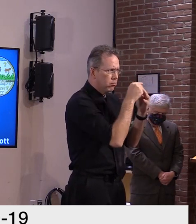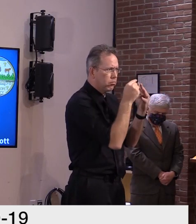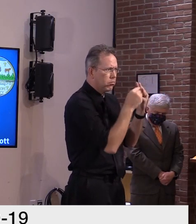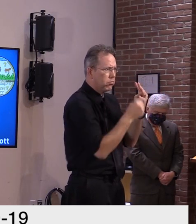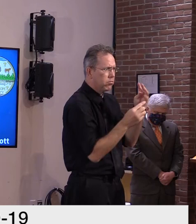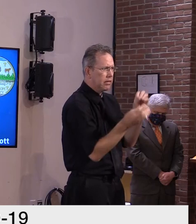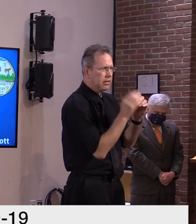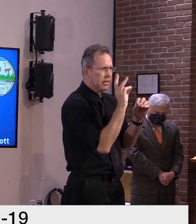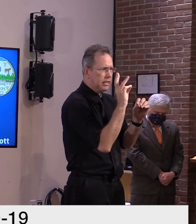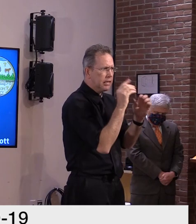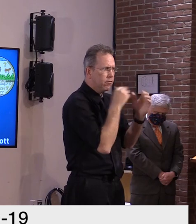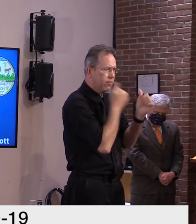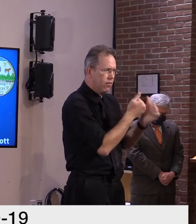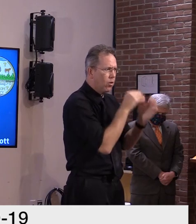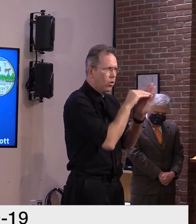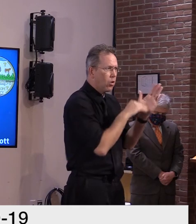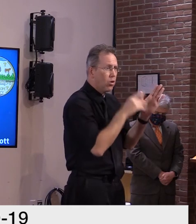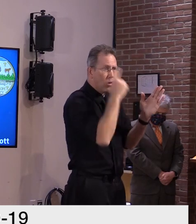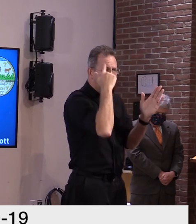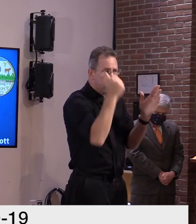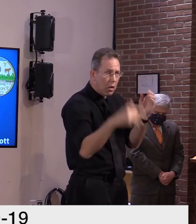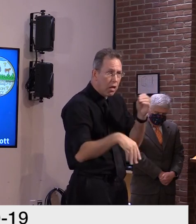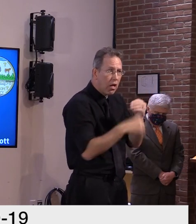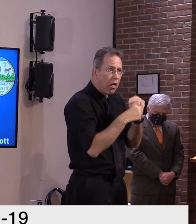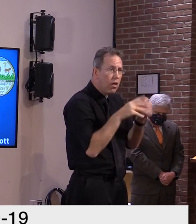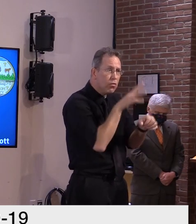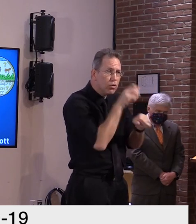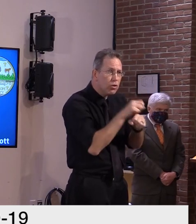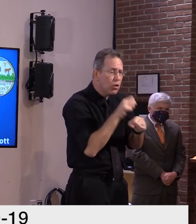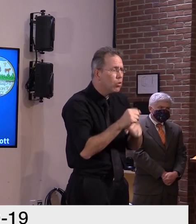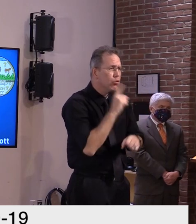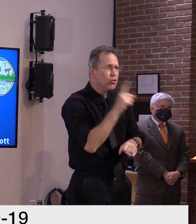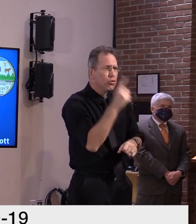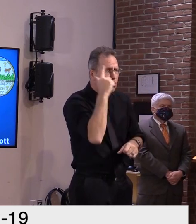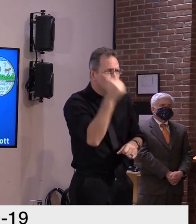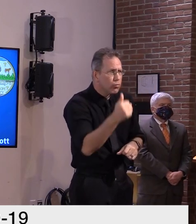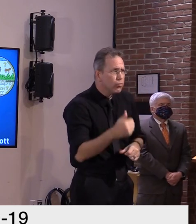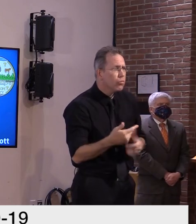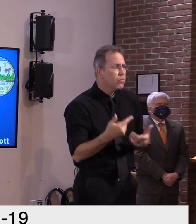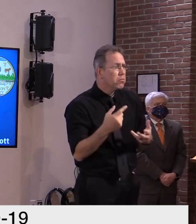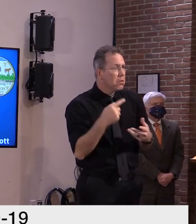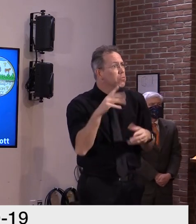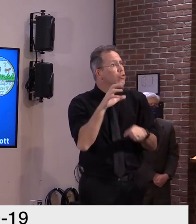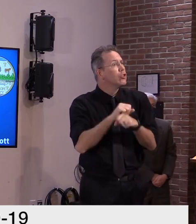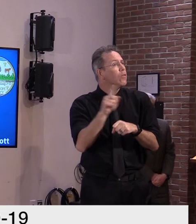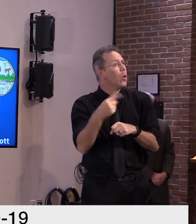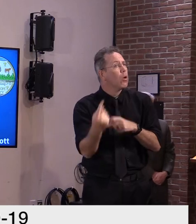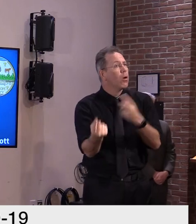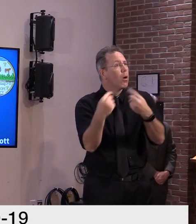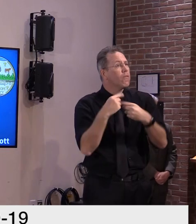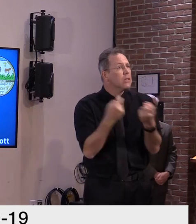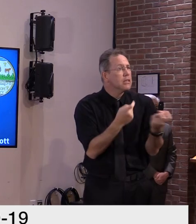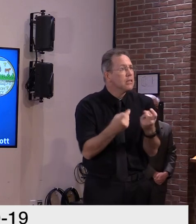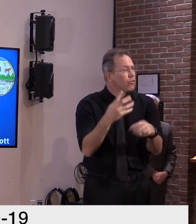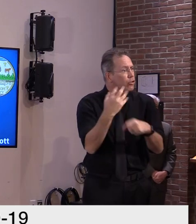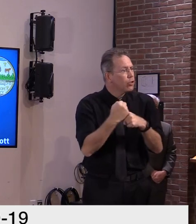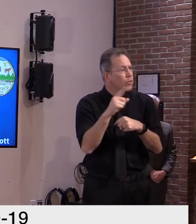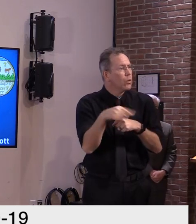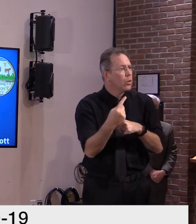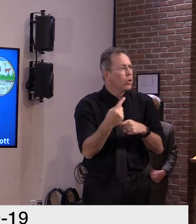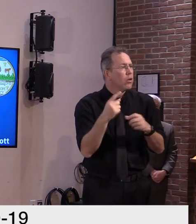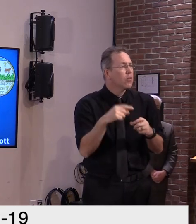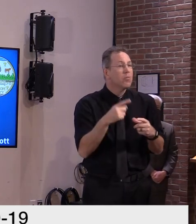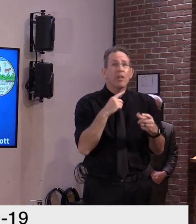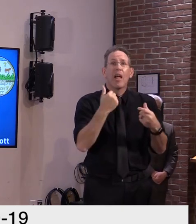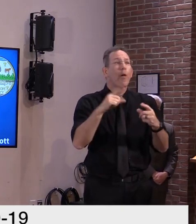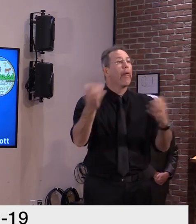lifts, and other places. And ski resorts are going to take different approaches to meet that guidance. So no, there is no state requirement that